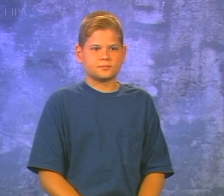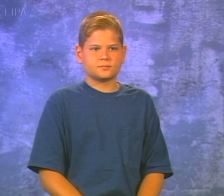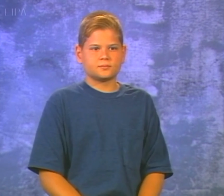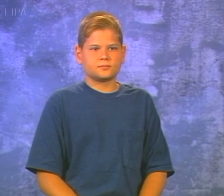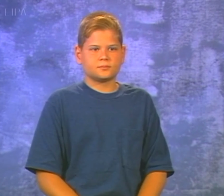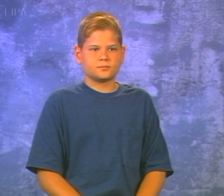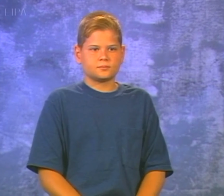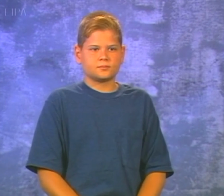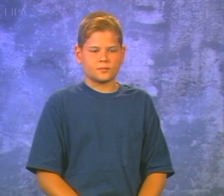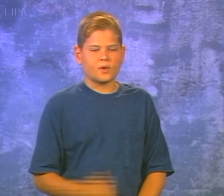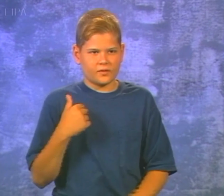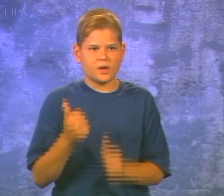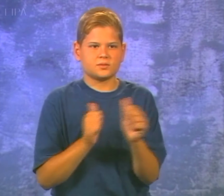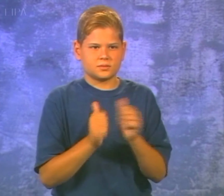Our class all worked together. It was pretty cool.